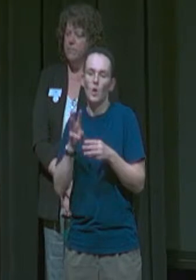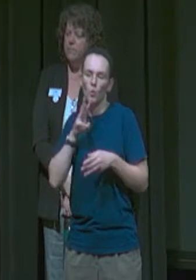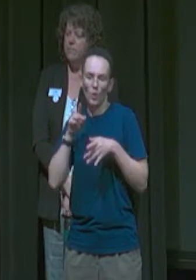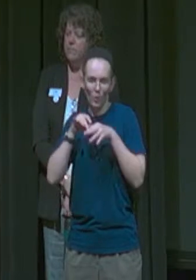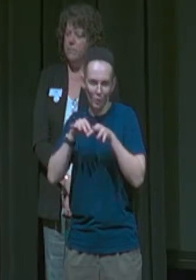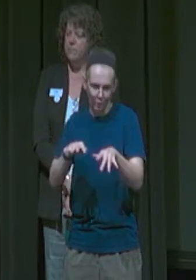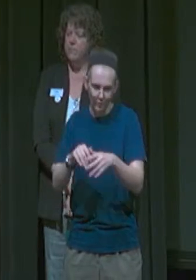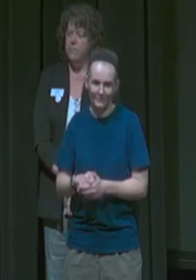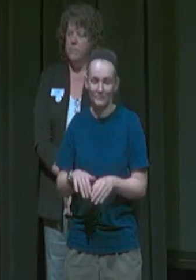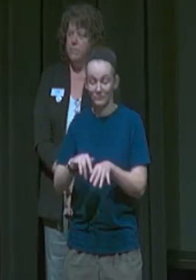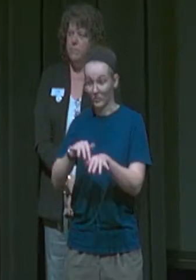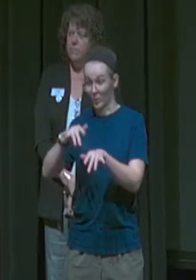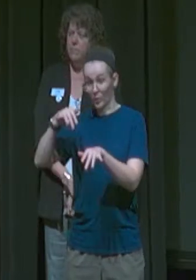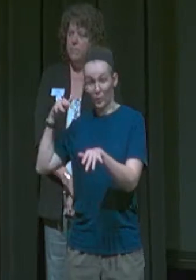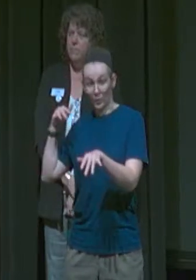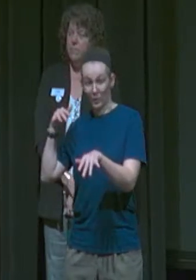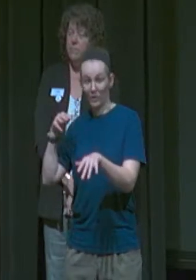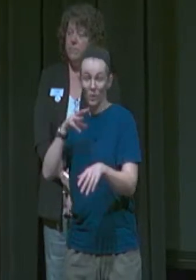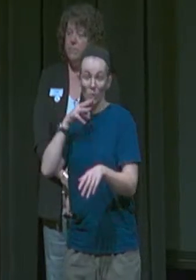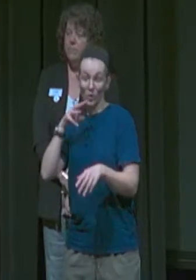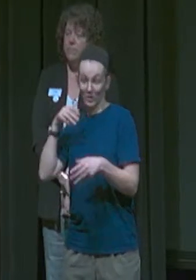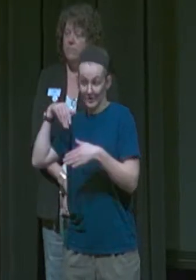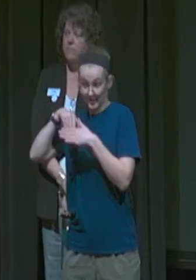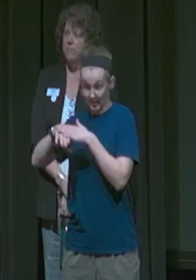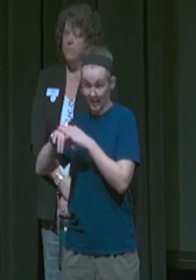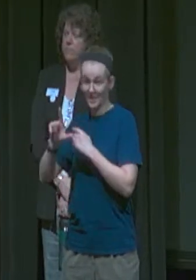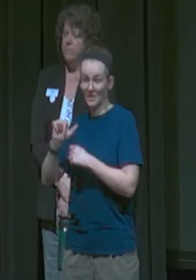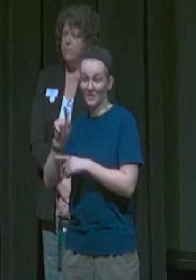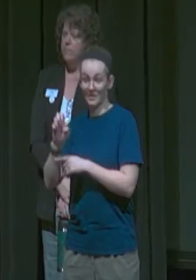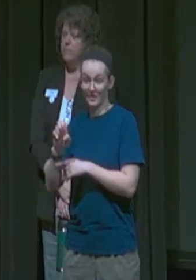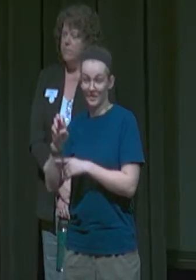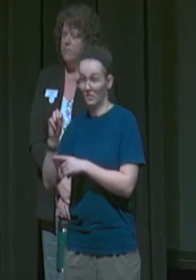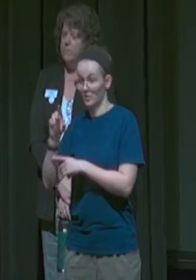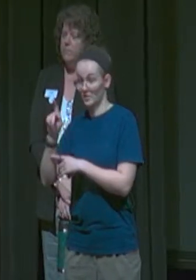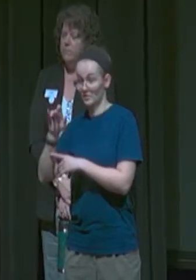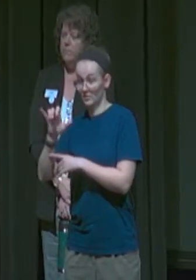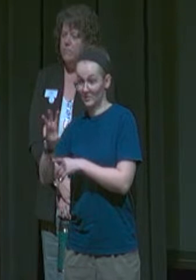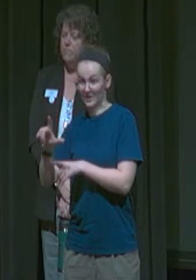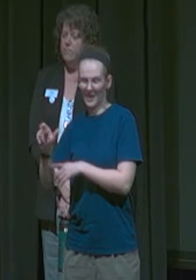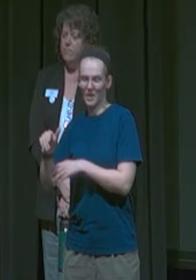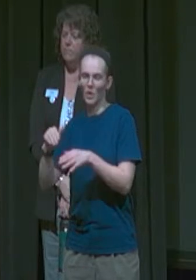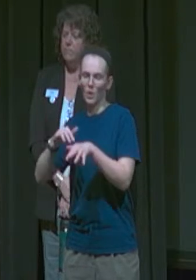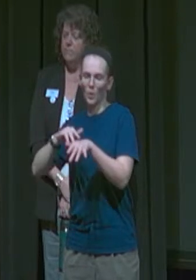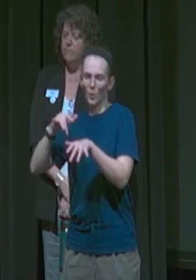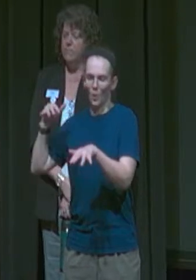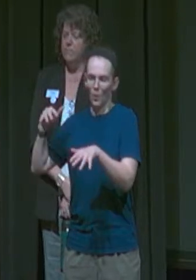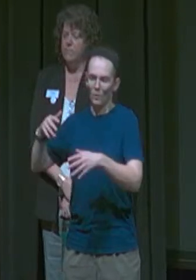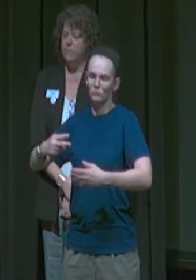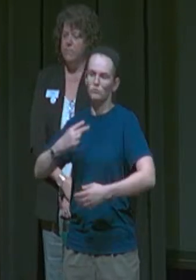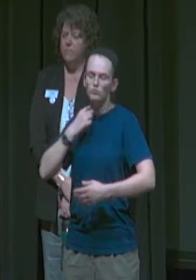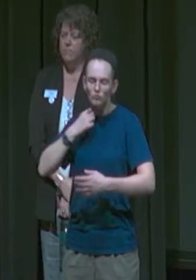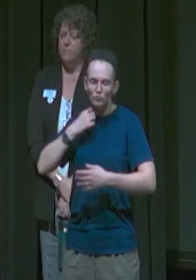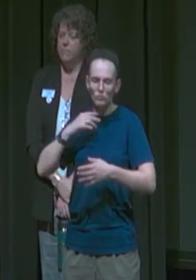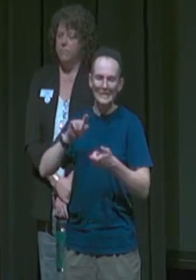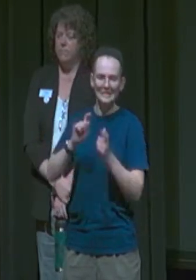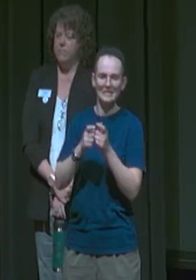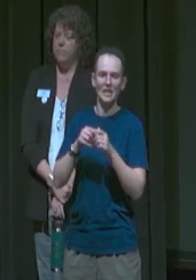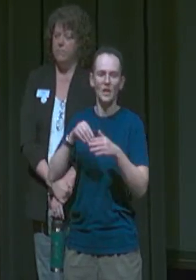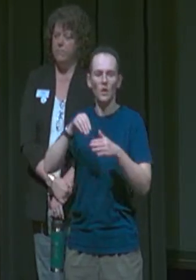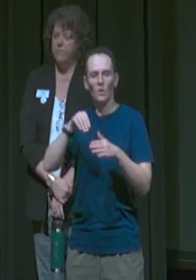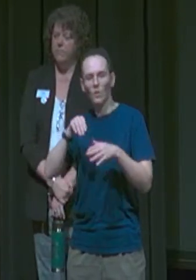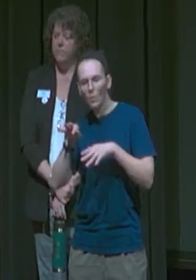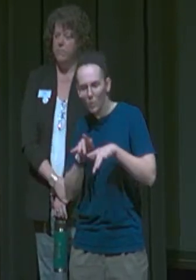upstream, to the point where water enters Lake Rockwell, it dams it up and it alters the flow and the velocity and the